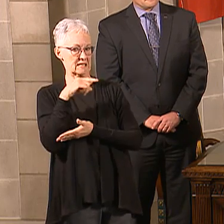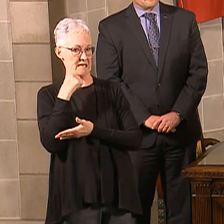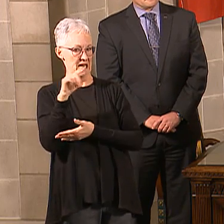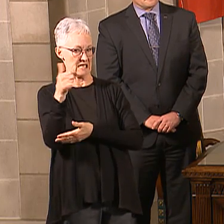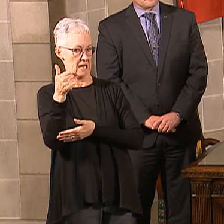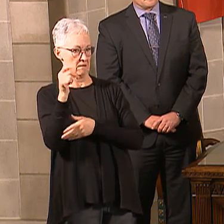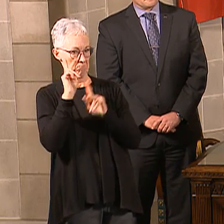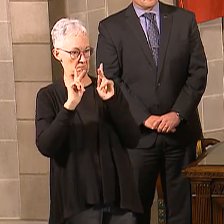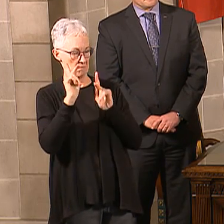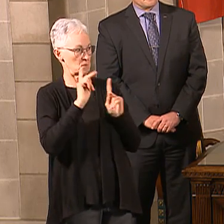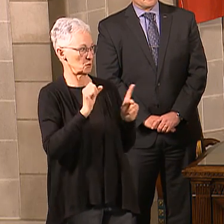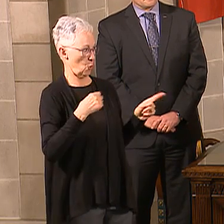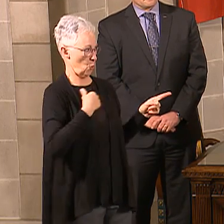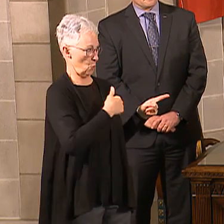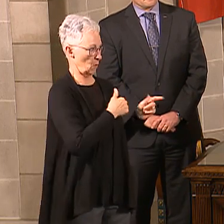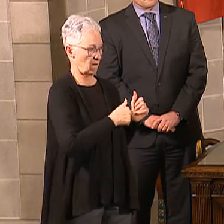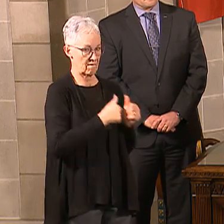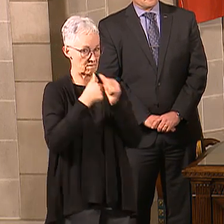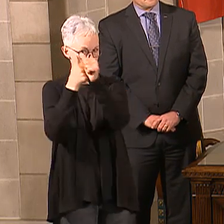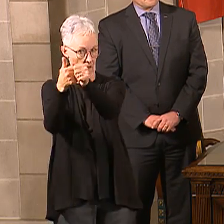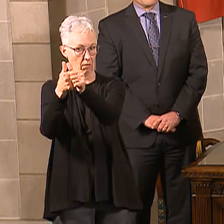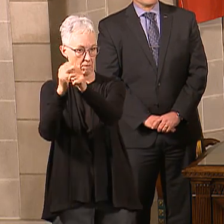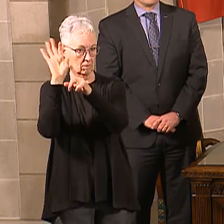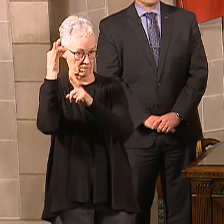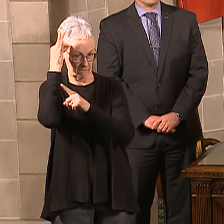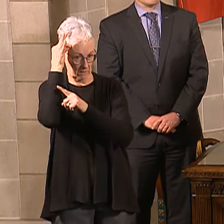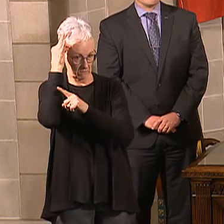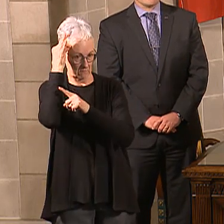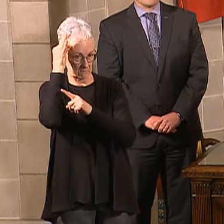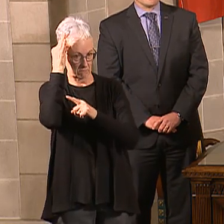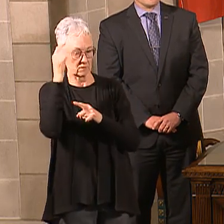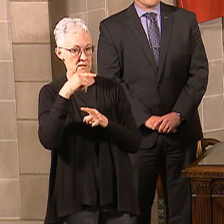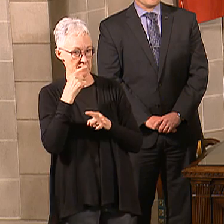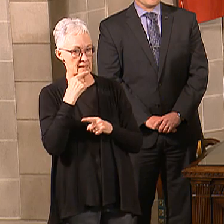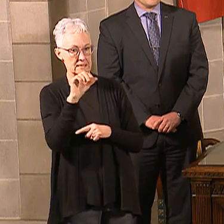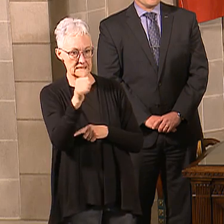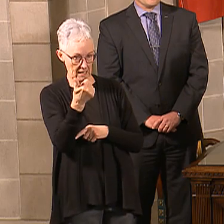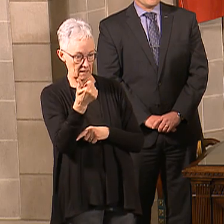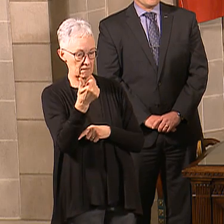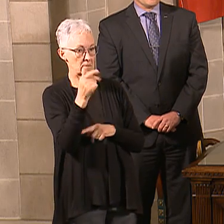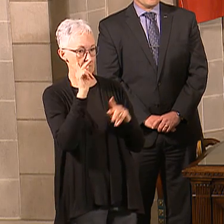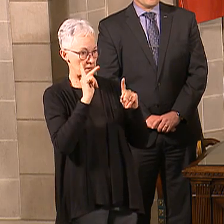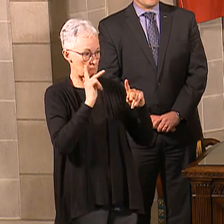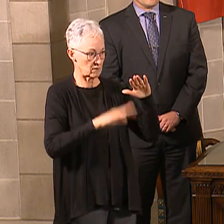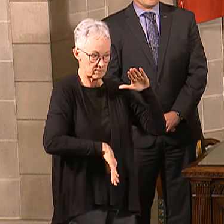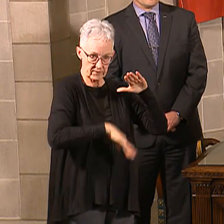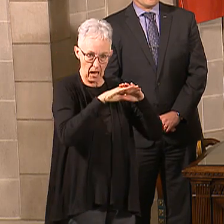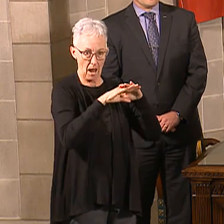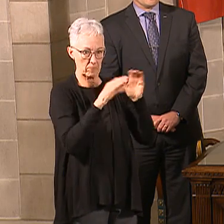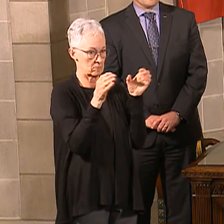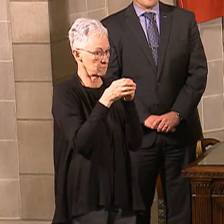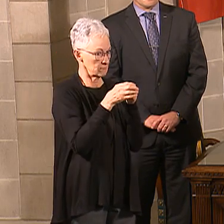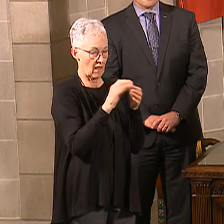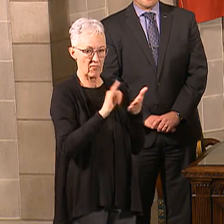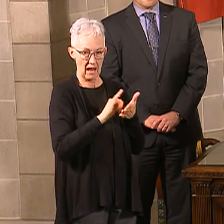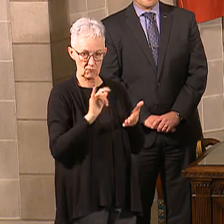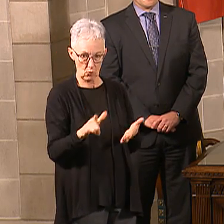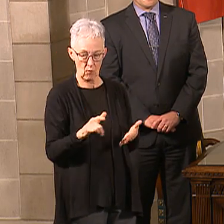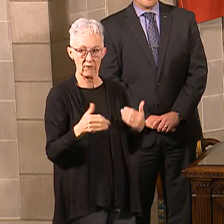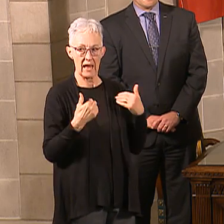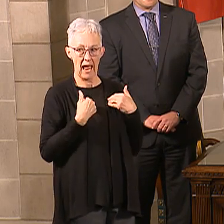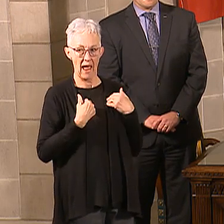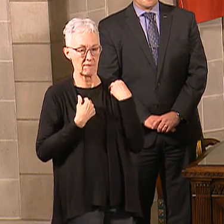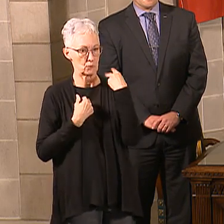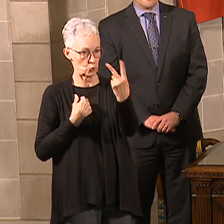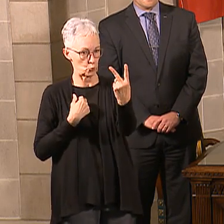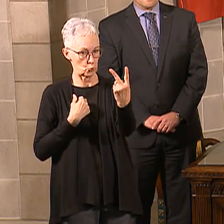the state of Nebraska is complying with that. We have also had those 2 community spread cases in the Omaha area, and so we have issued a